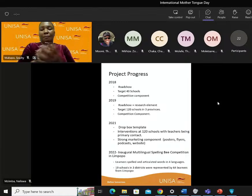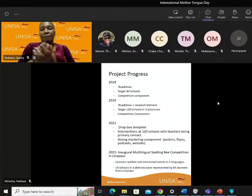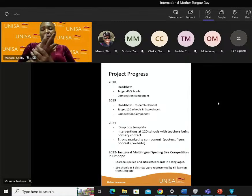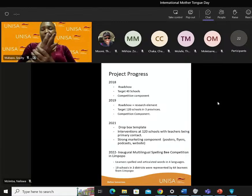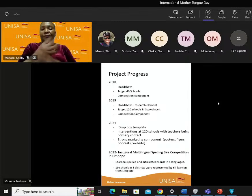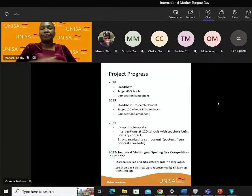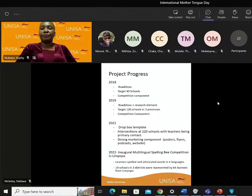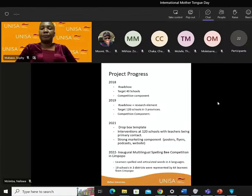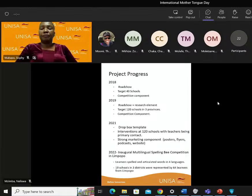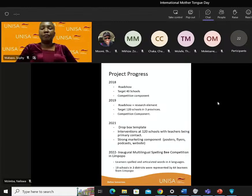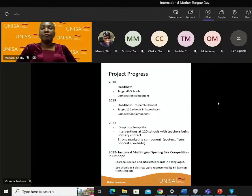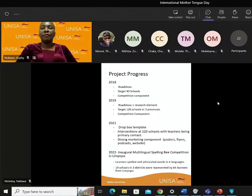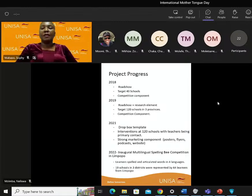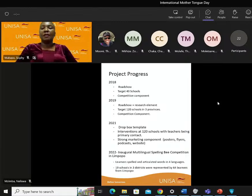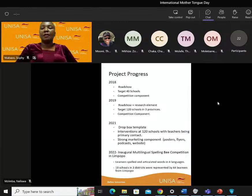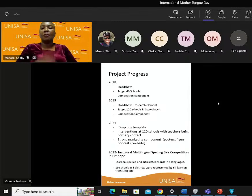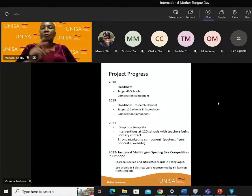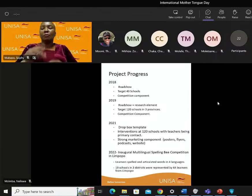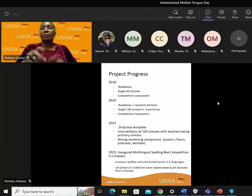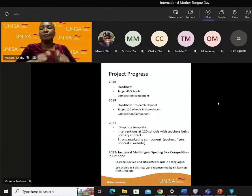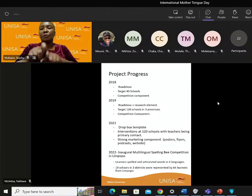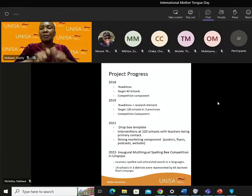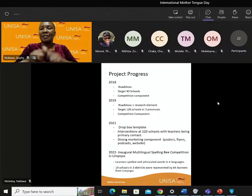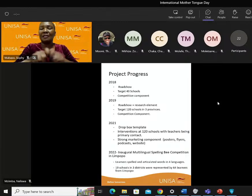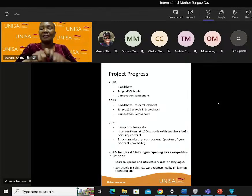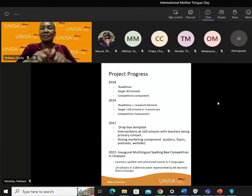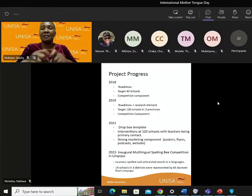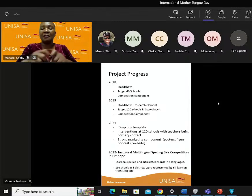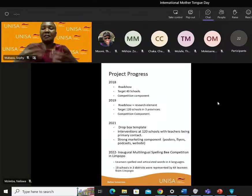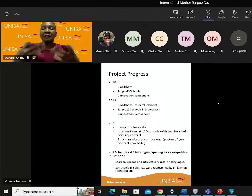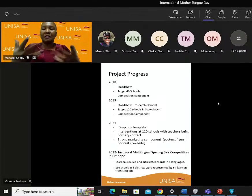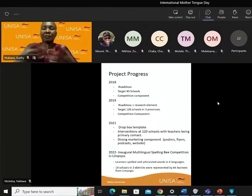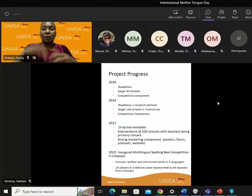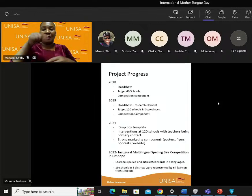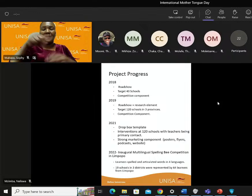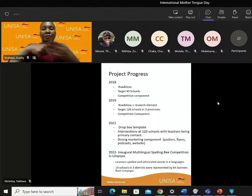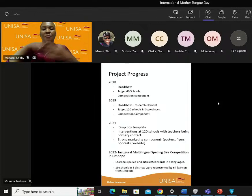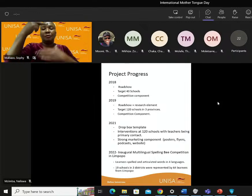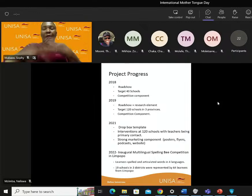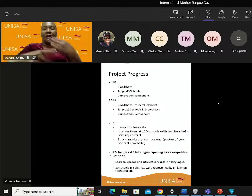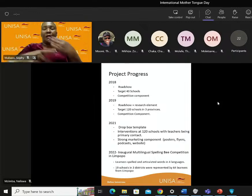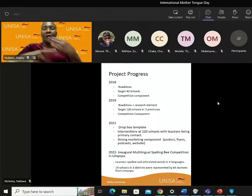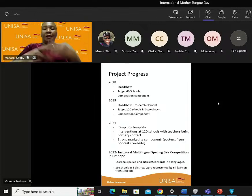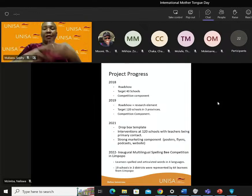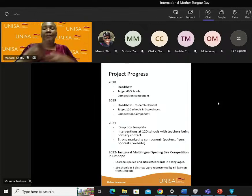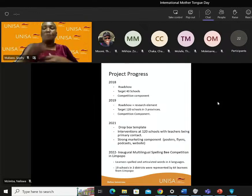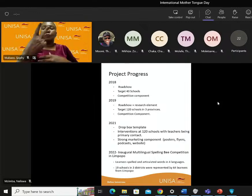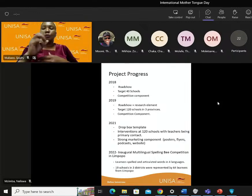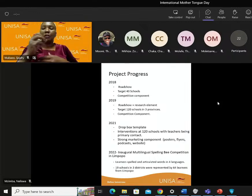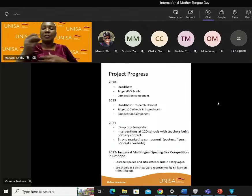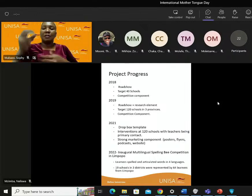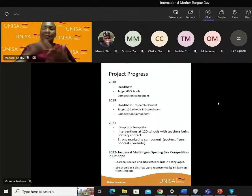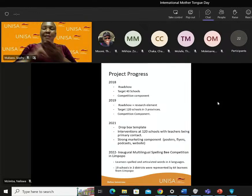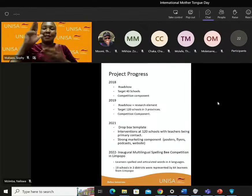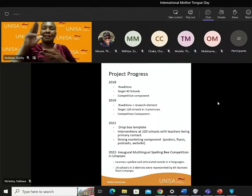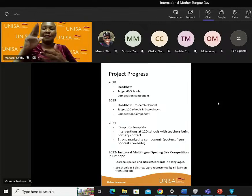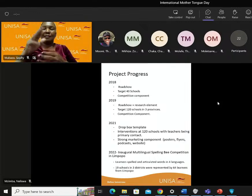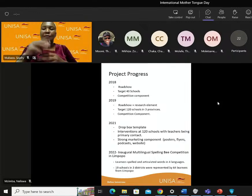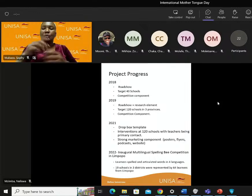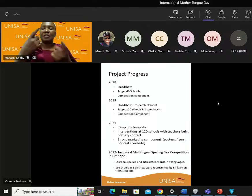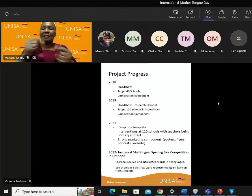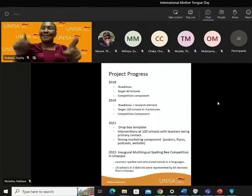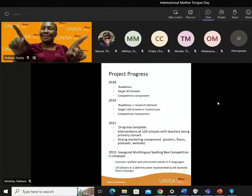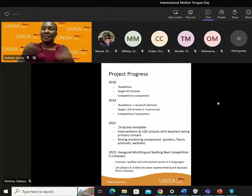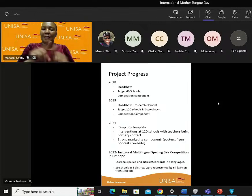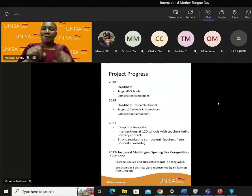There was also a competition component to the project. In 2019, we did the exact same, but what we did